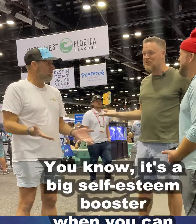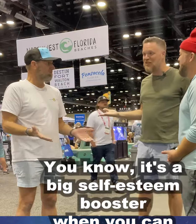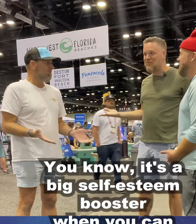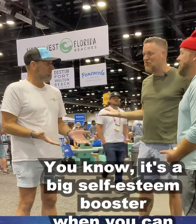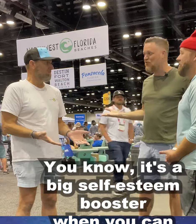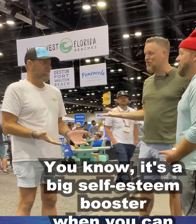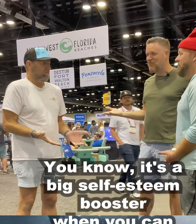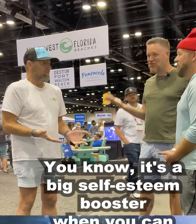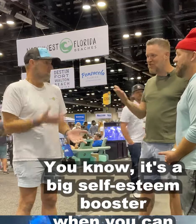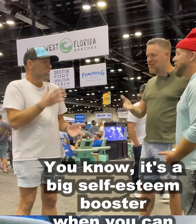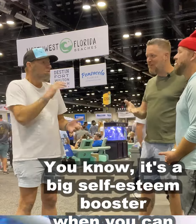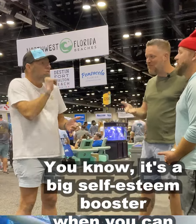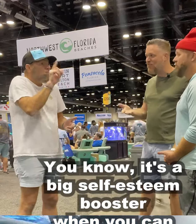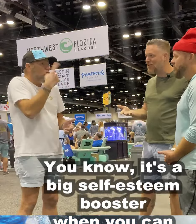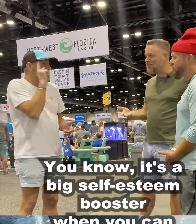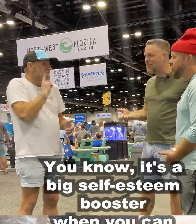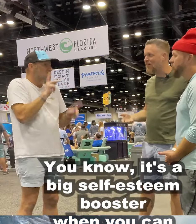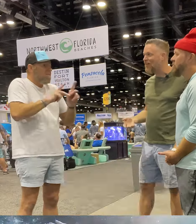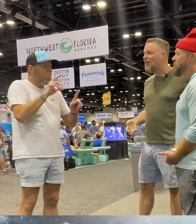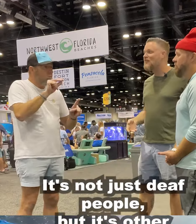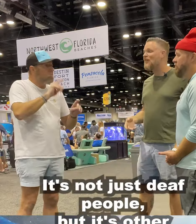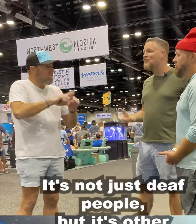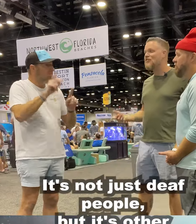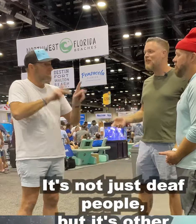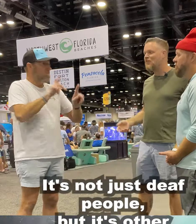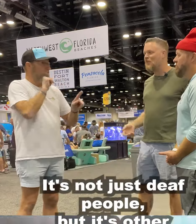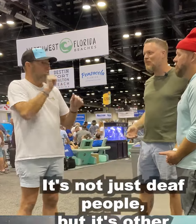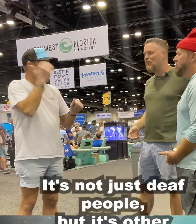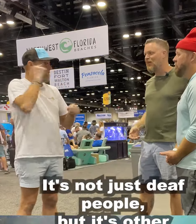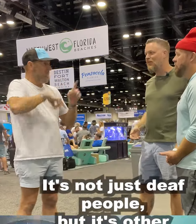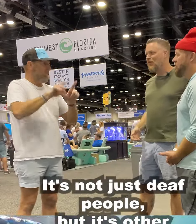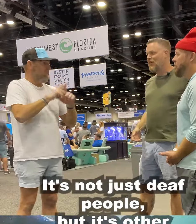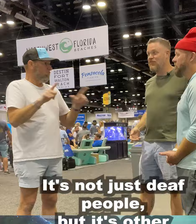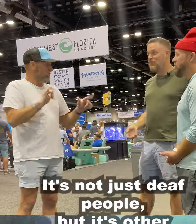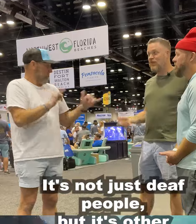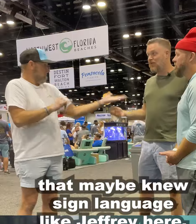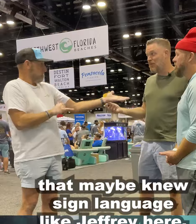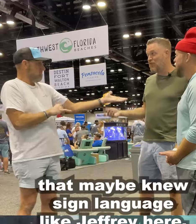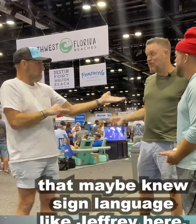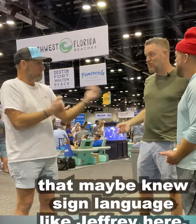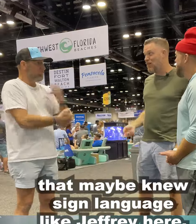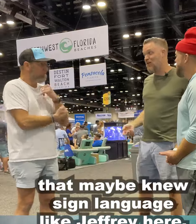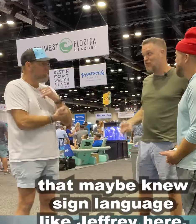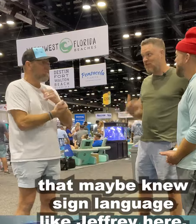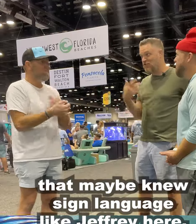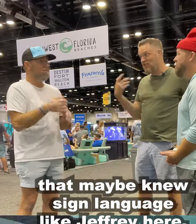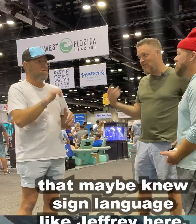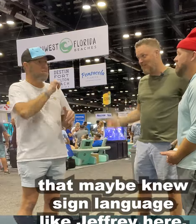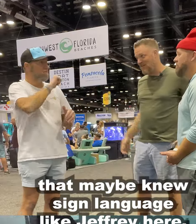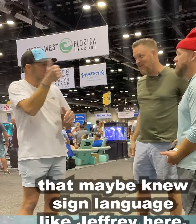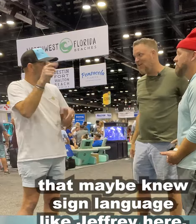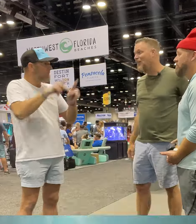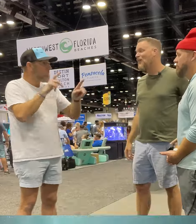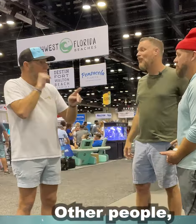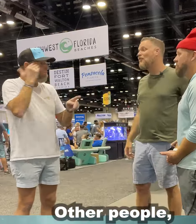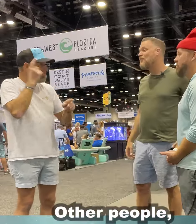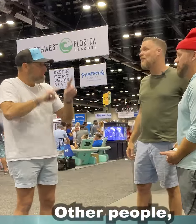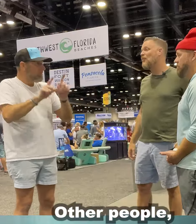-esteem booster when you can come and do this, right? It's not just deaf people, but it's other people that maybe know sign language like Jeffrey here, right? Other people,